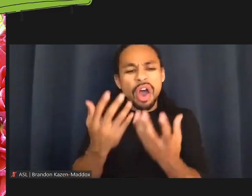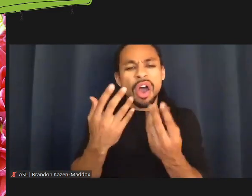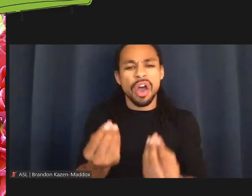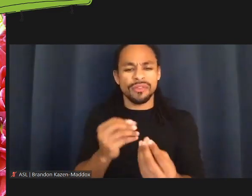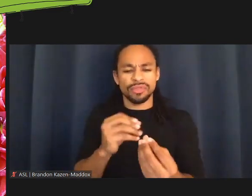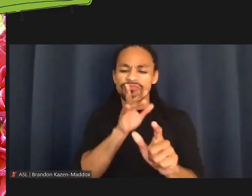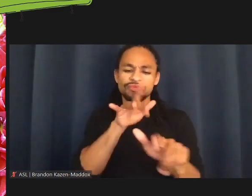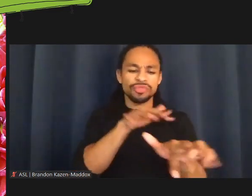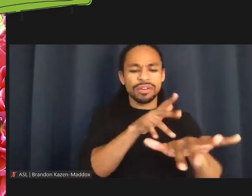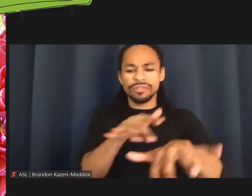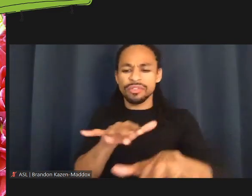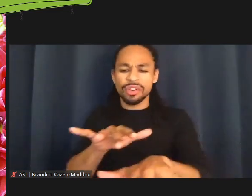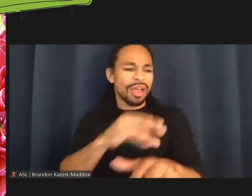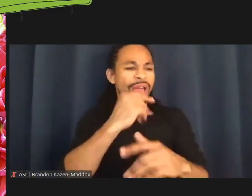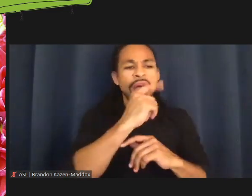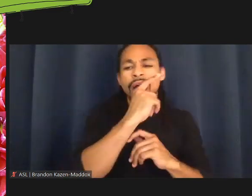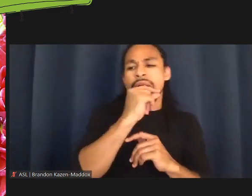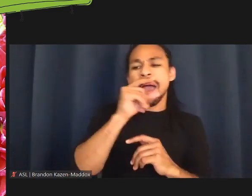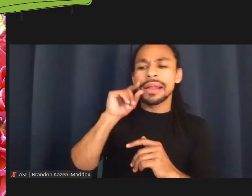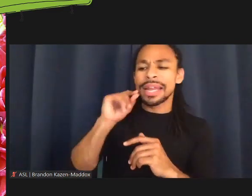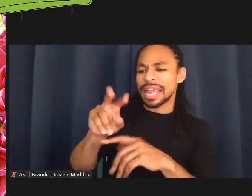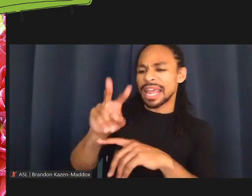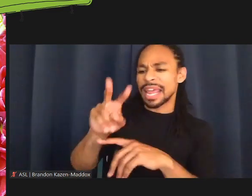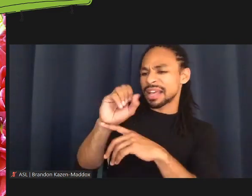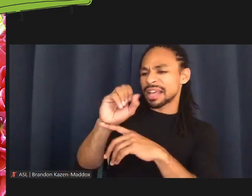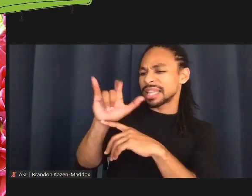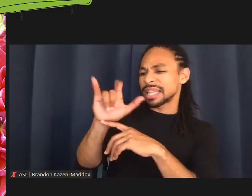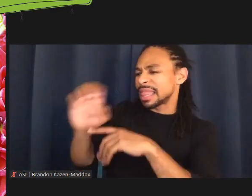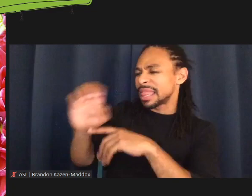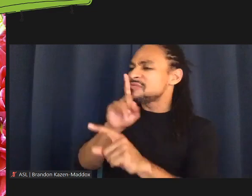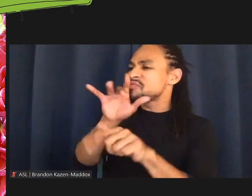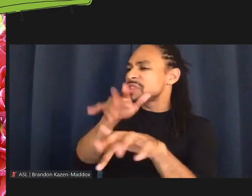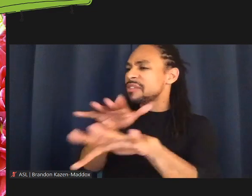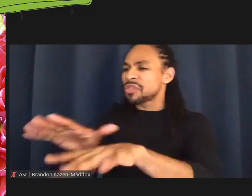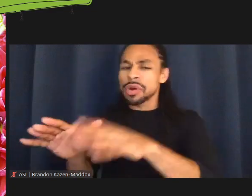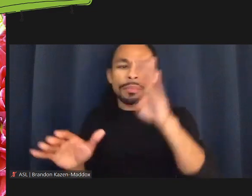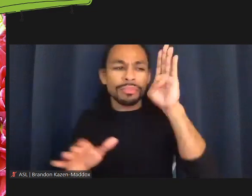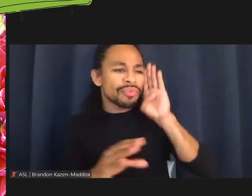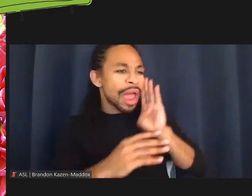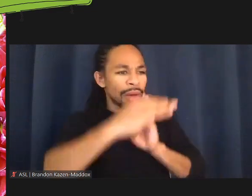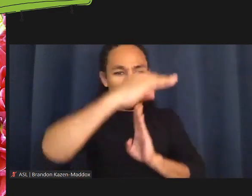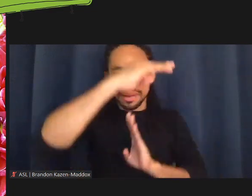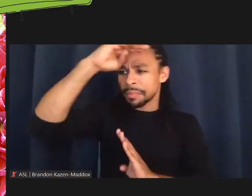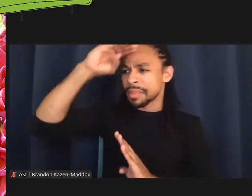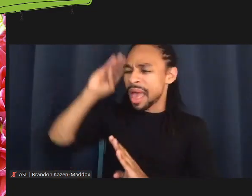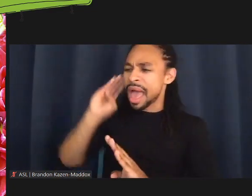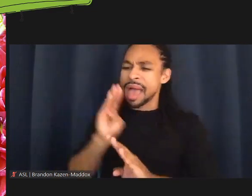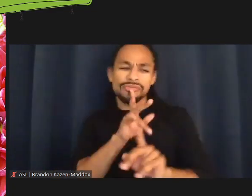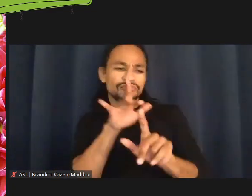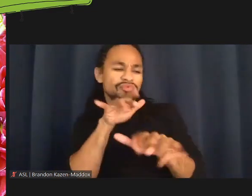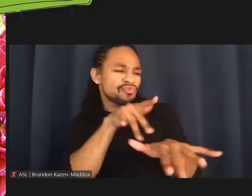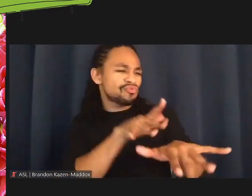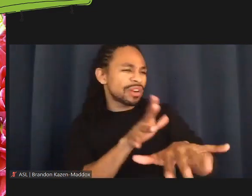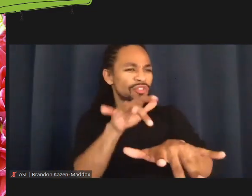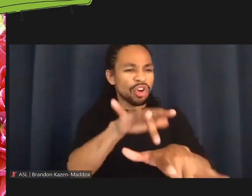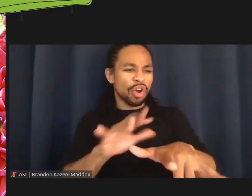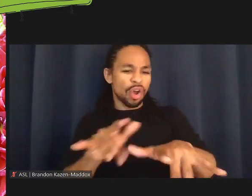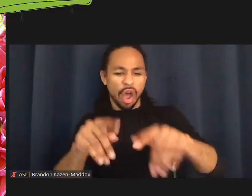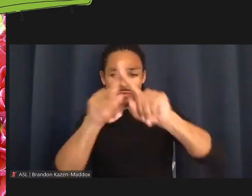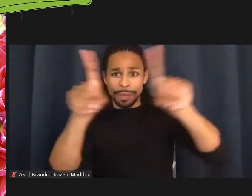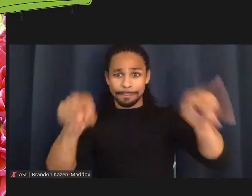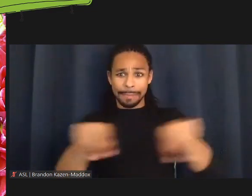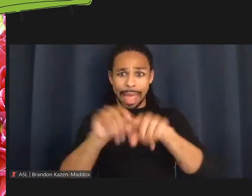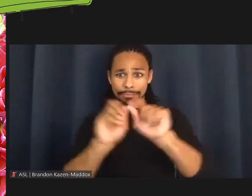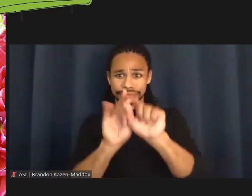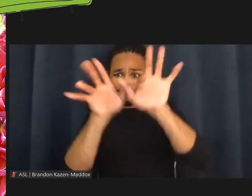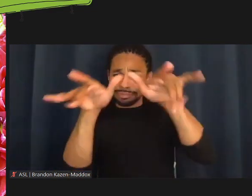and Vaseline river, brown river, black river, off the map river. I will be there, printing